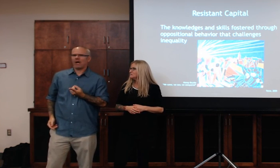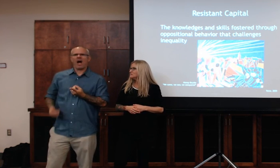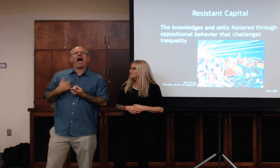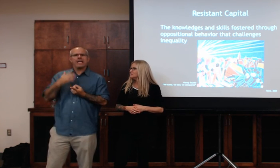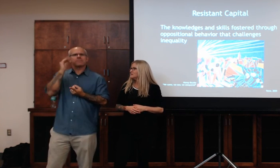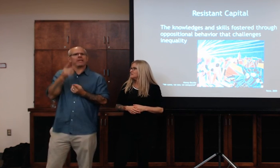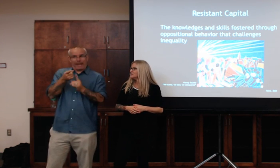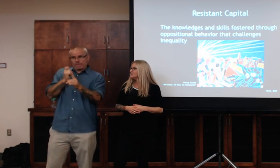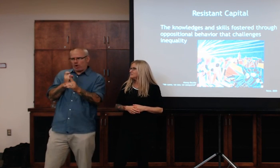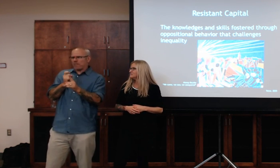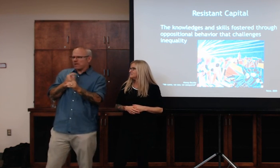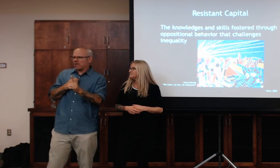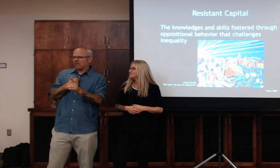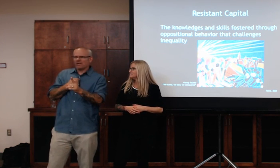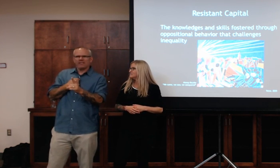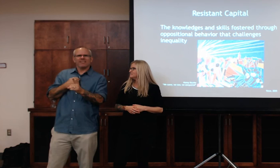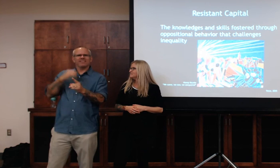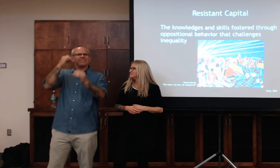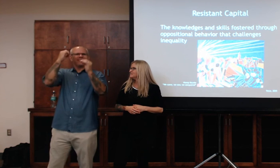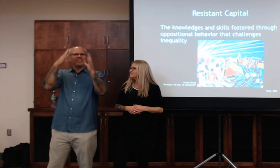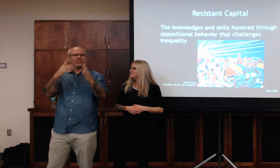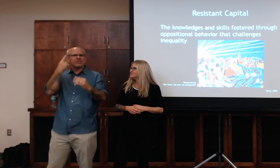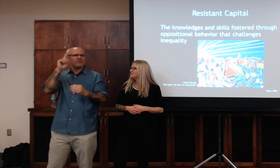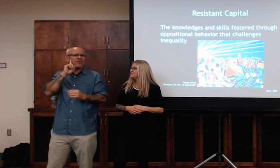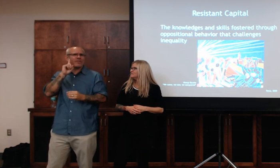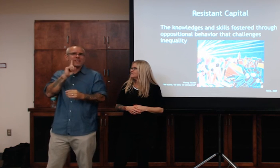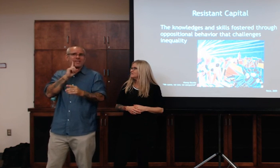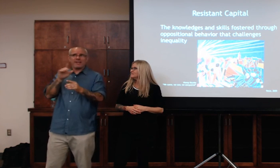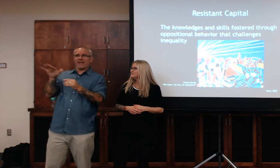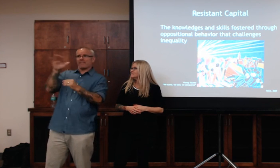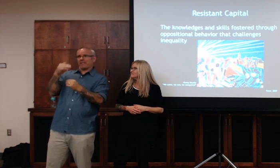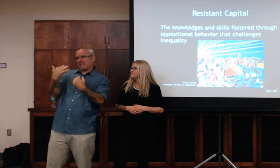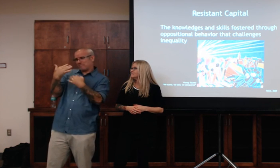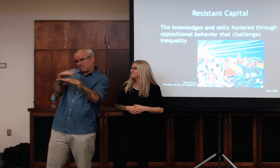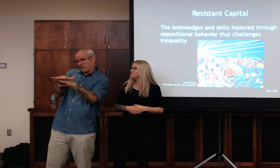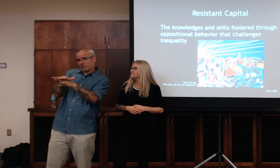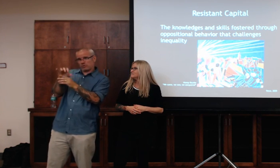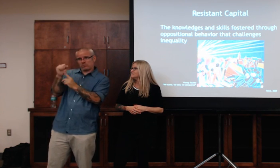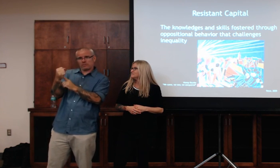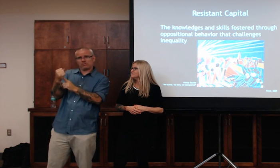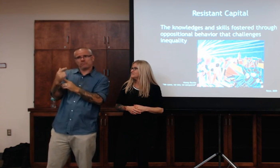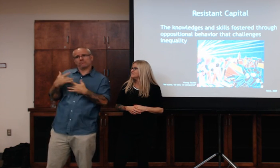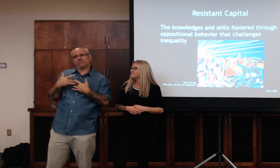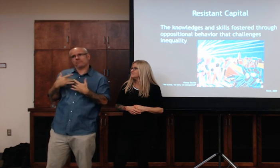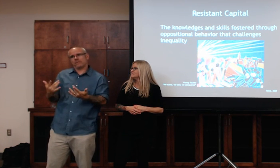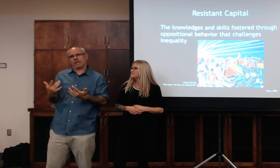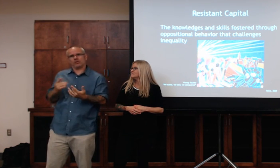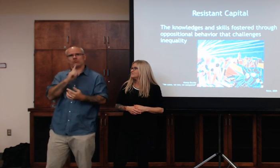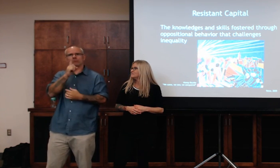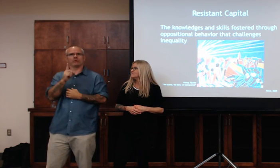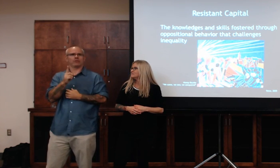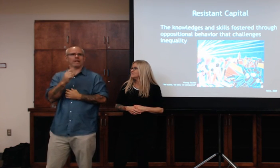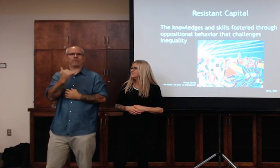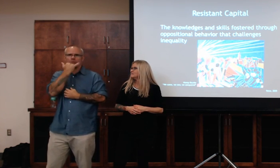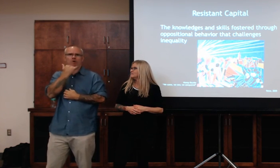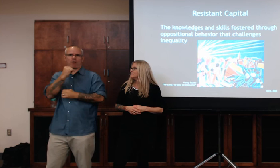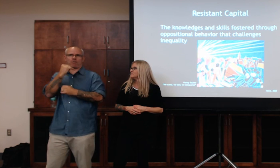I expected from the teacher, I mean, the teacher for the deaf. I mean, in the mainstream setting, typically has the